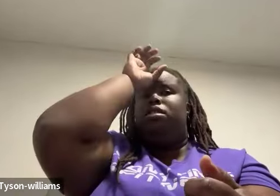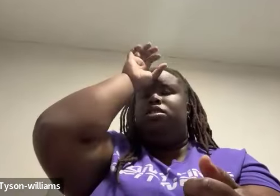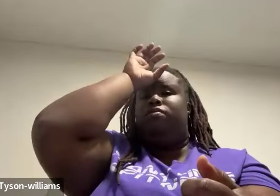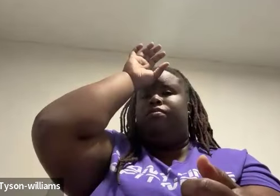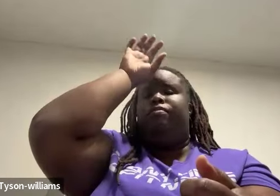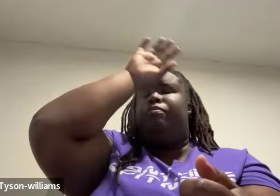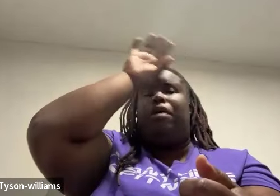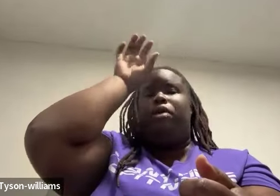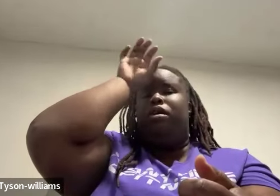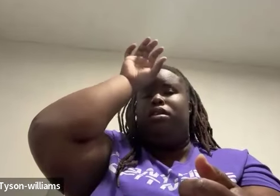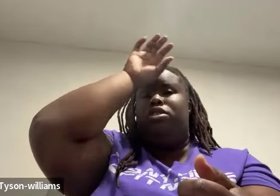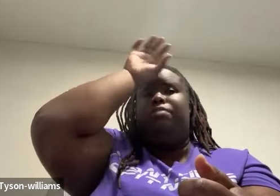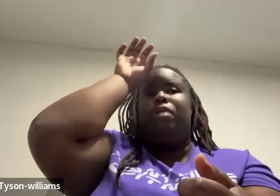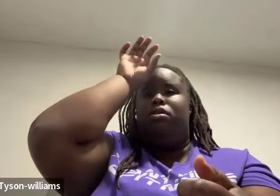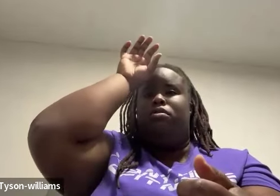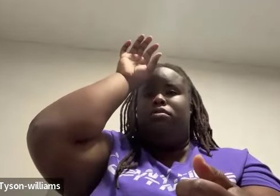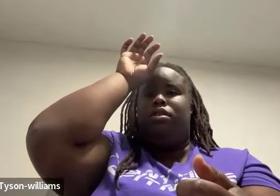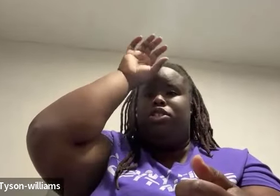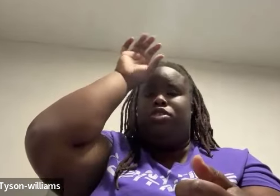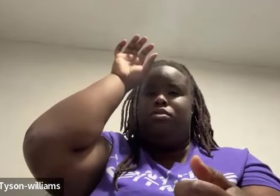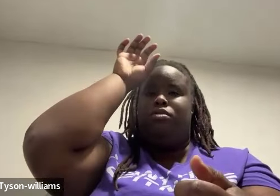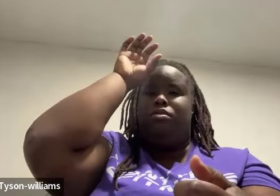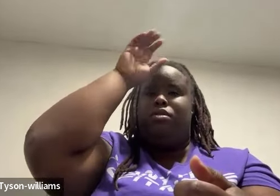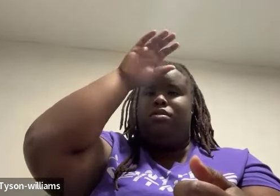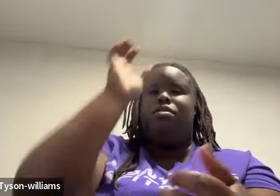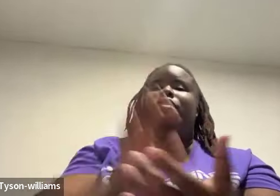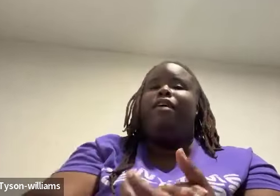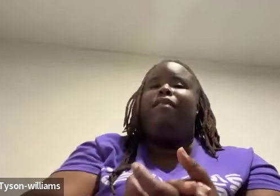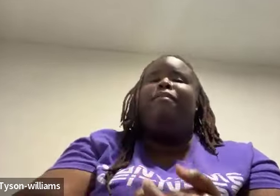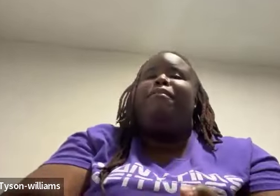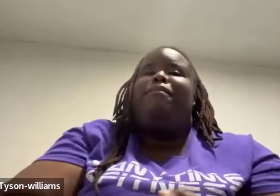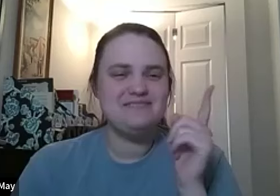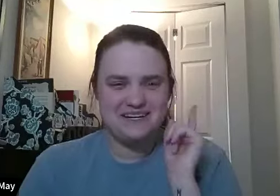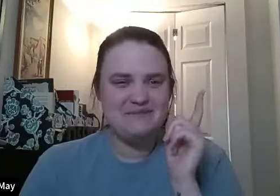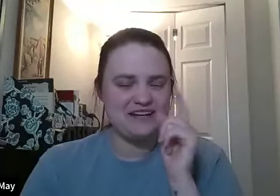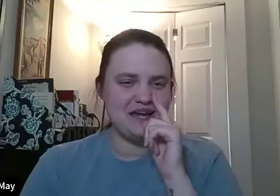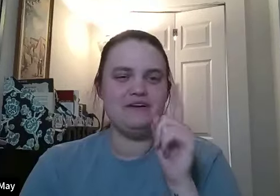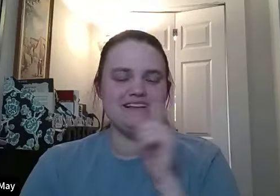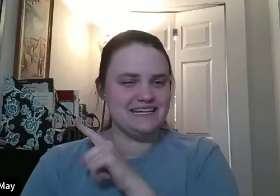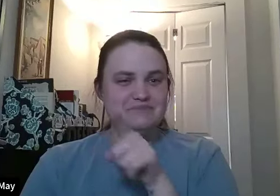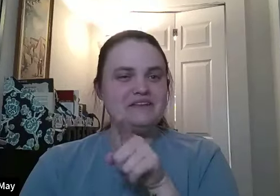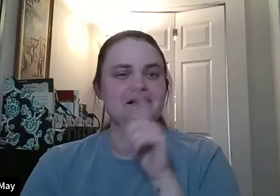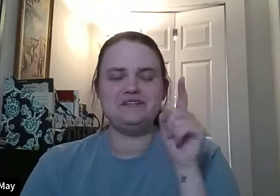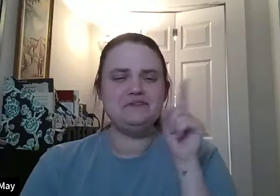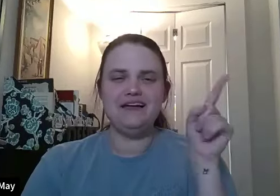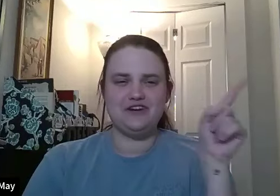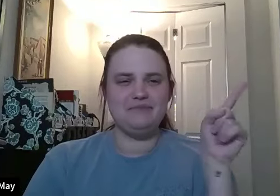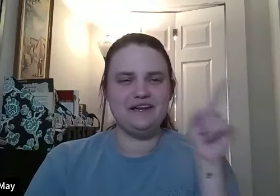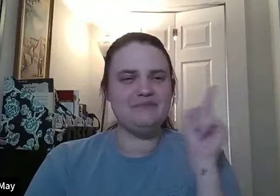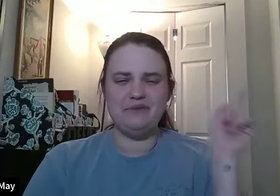this primarily just male in general? Okay. I was gonna I realized I didn't bring that up. Typically I try to bring it up